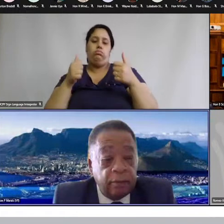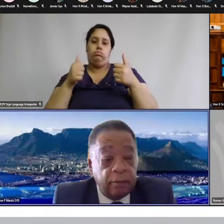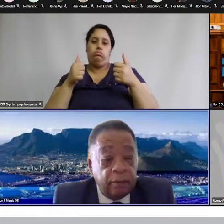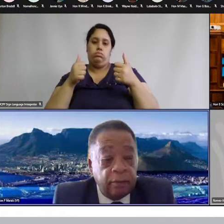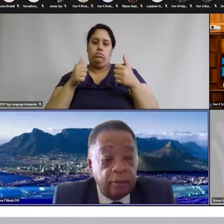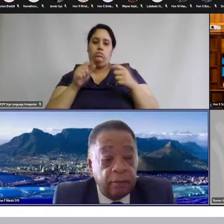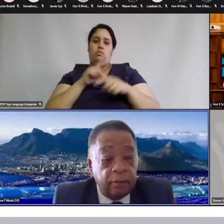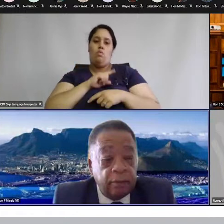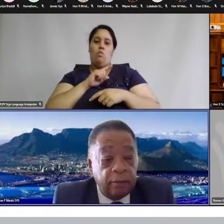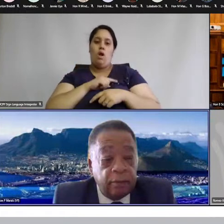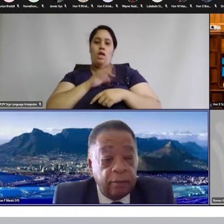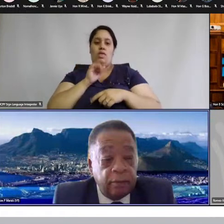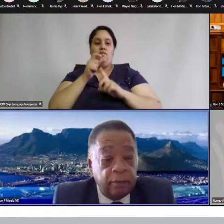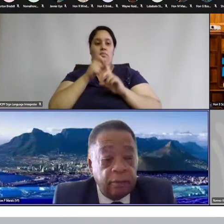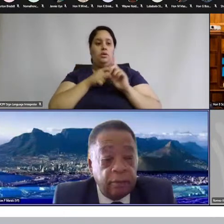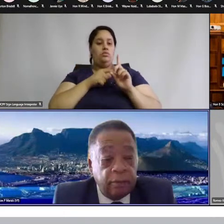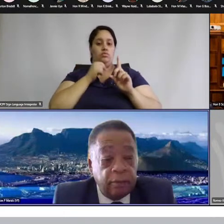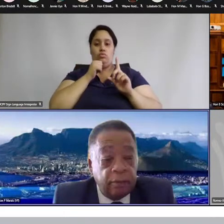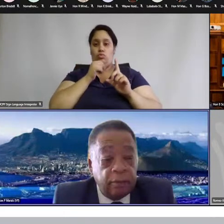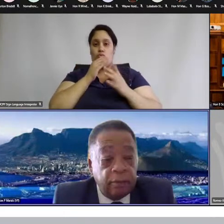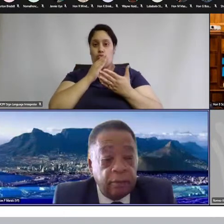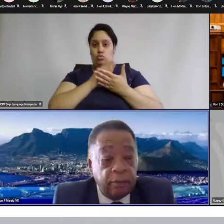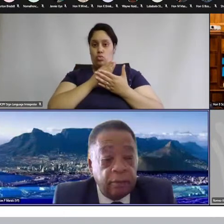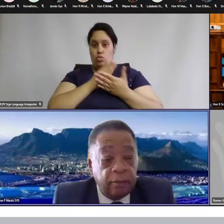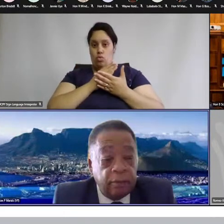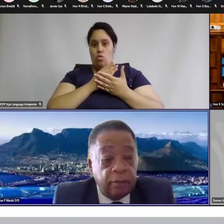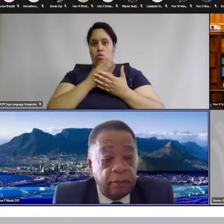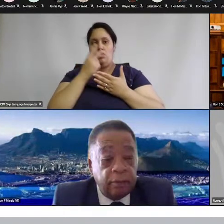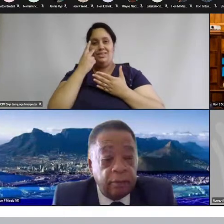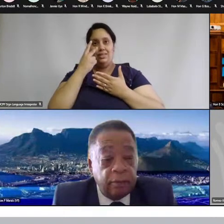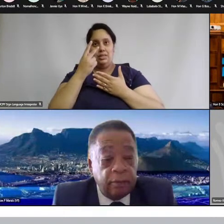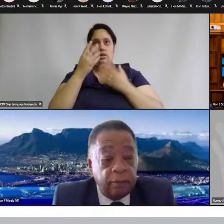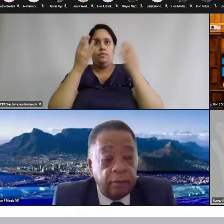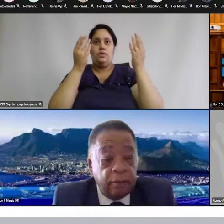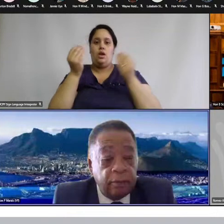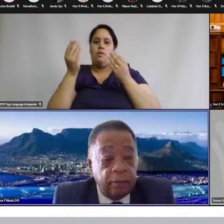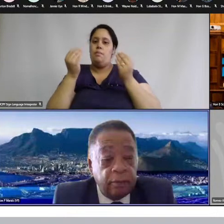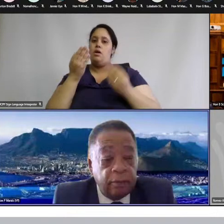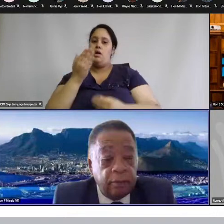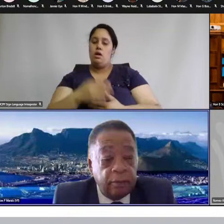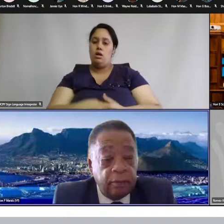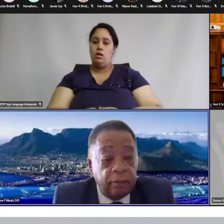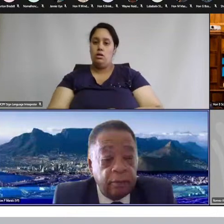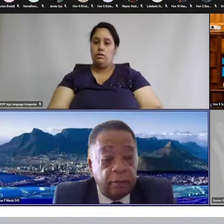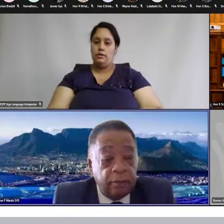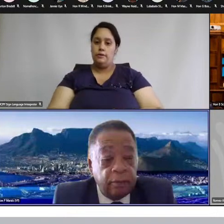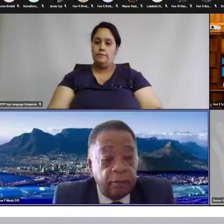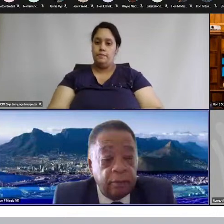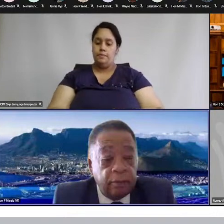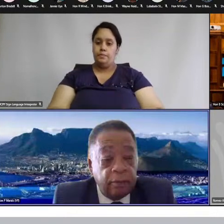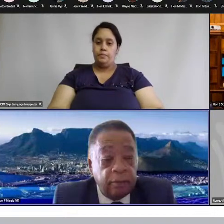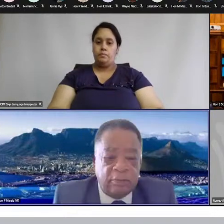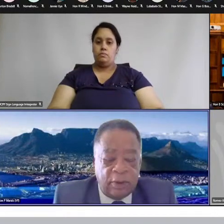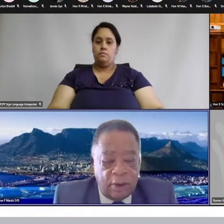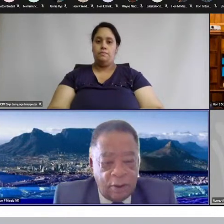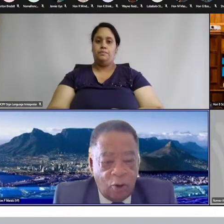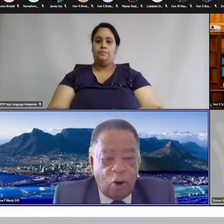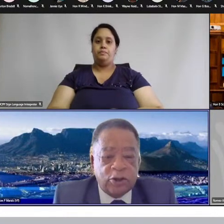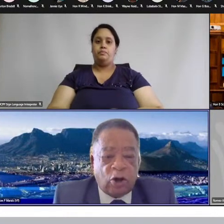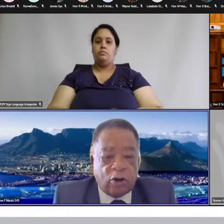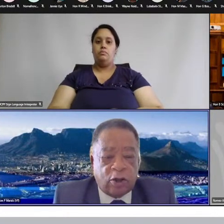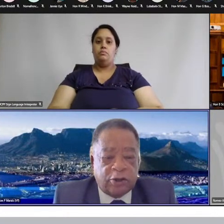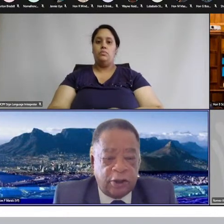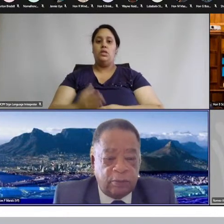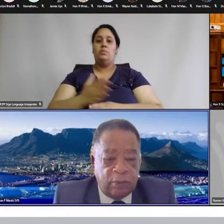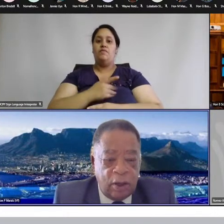If a person is not sure, look at the scoreboard. Before you criticize a rugby team